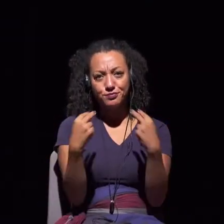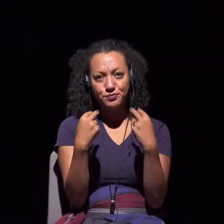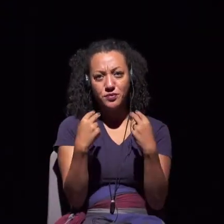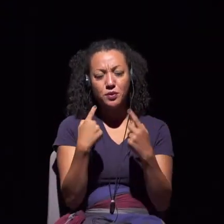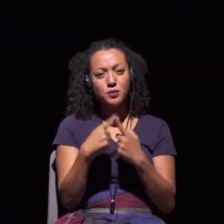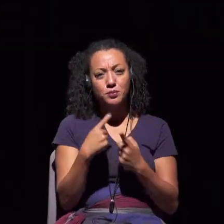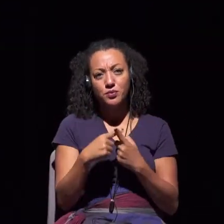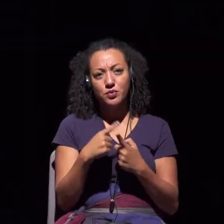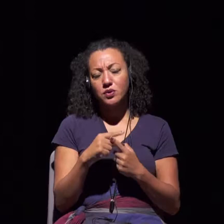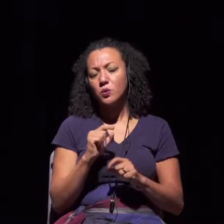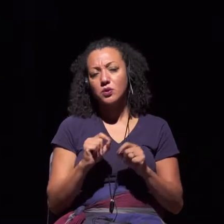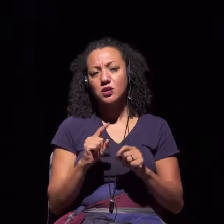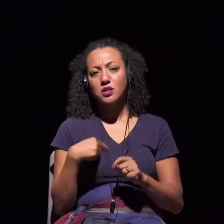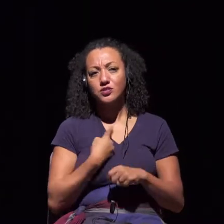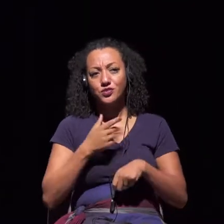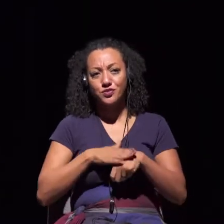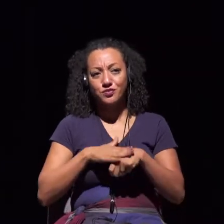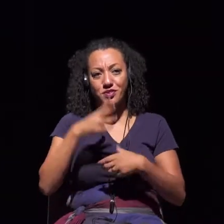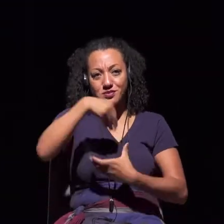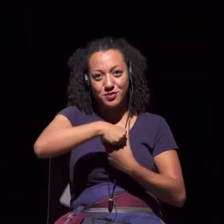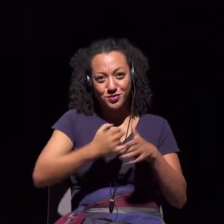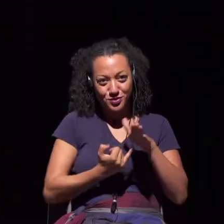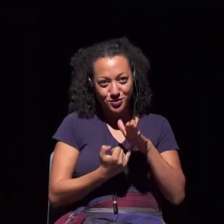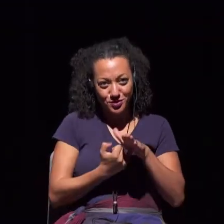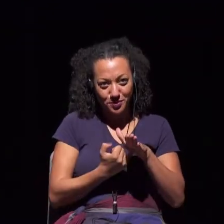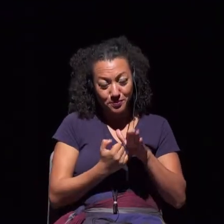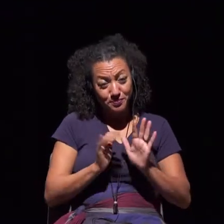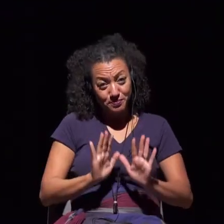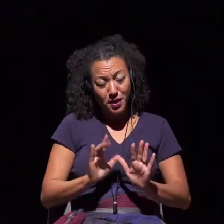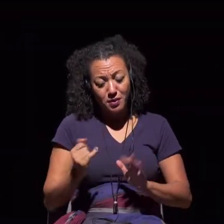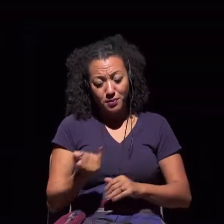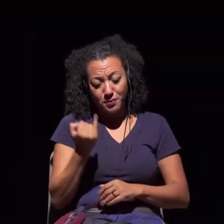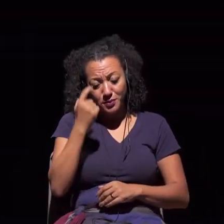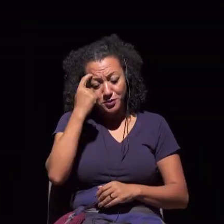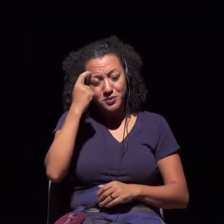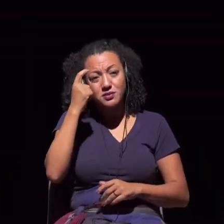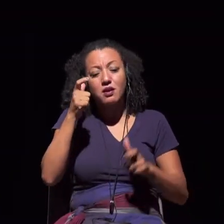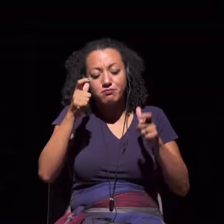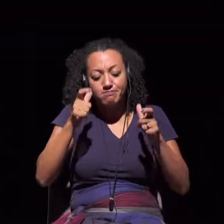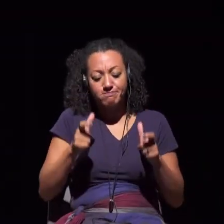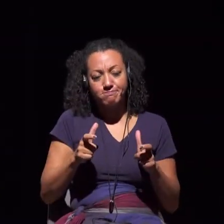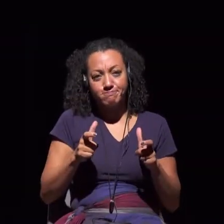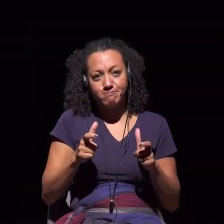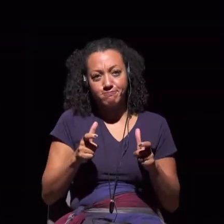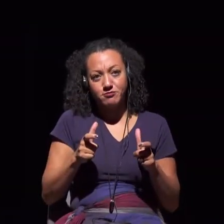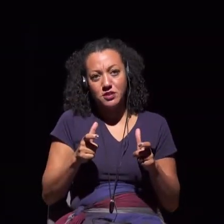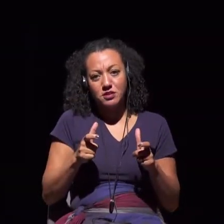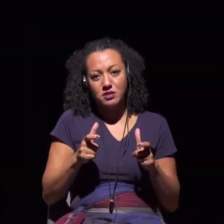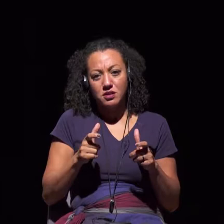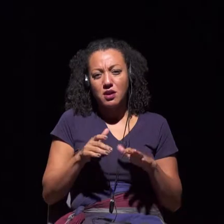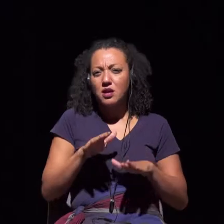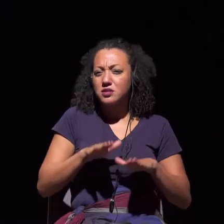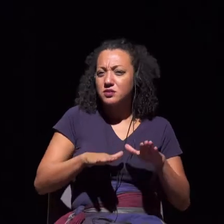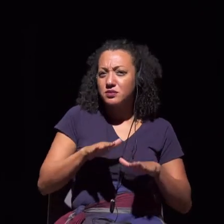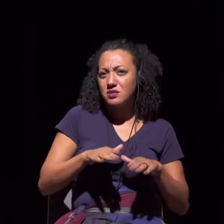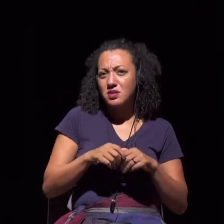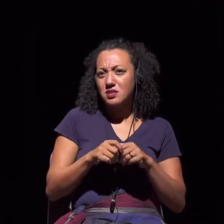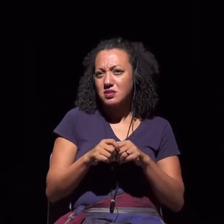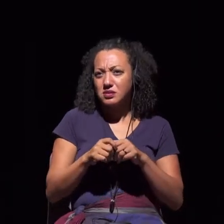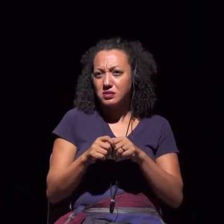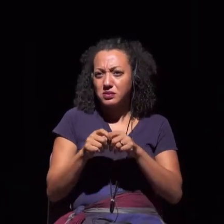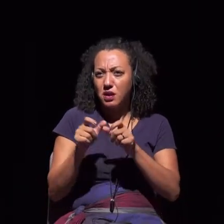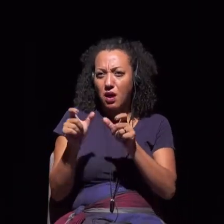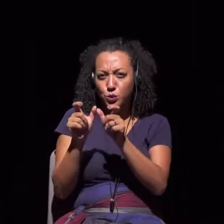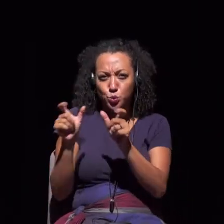me, it's always thinking about place, as I mentioned before, that it's not always about the structures. The structures are one thing, but it also